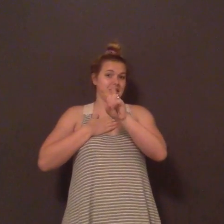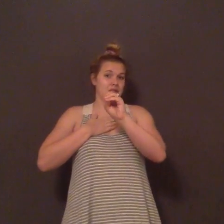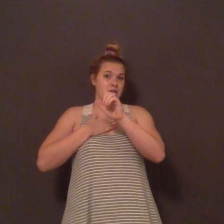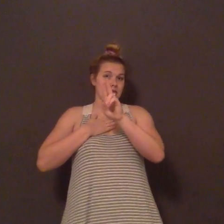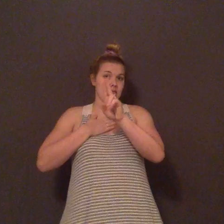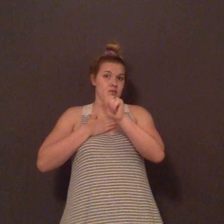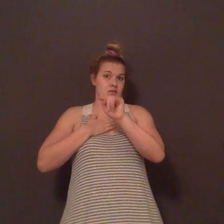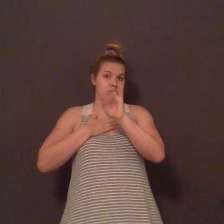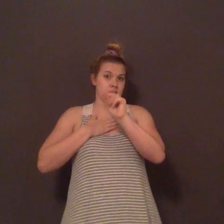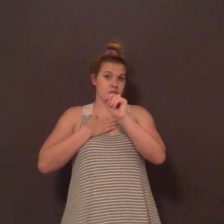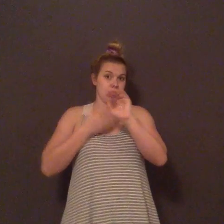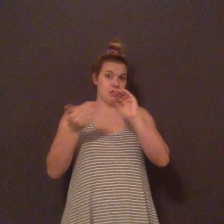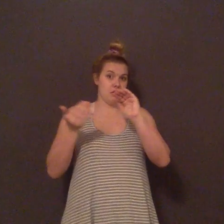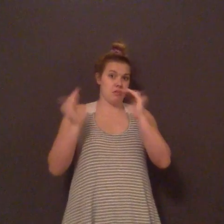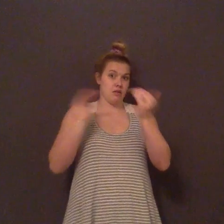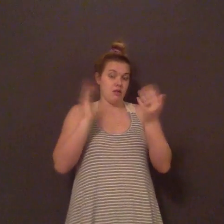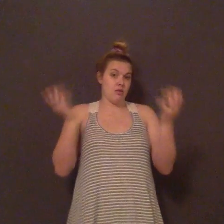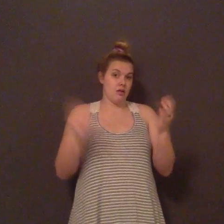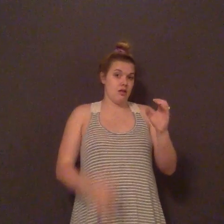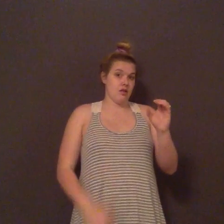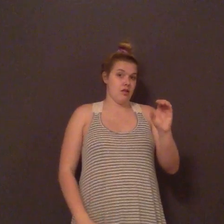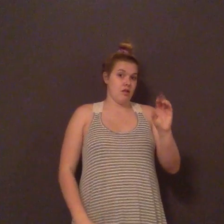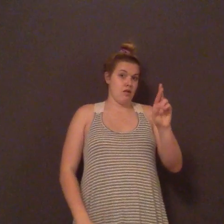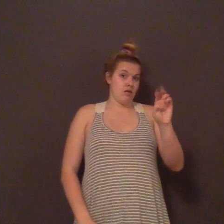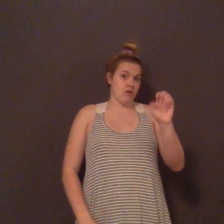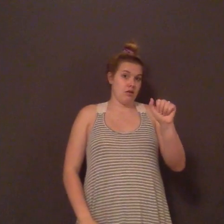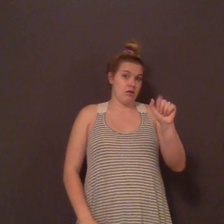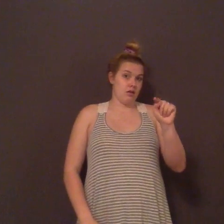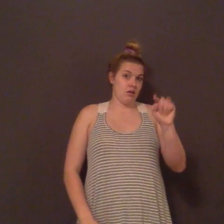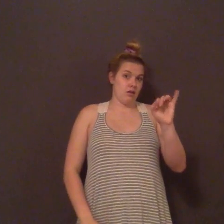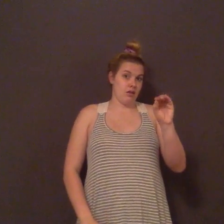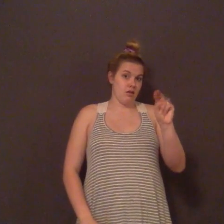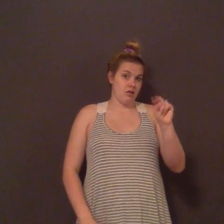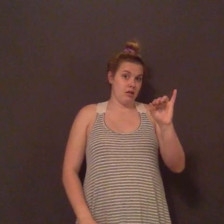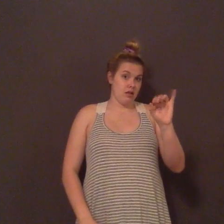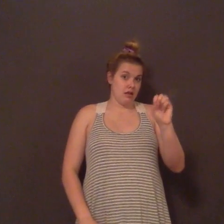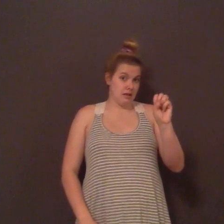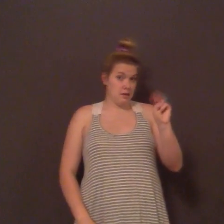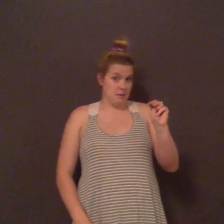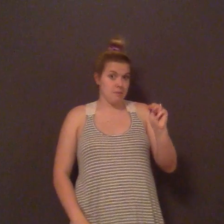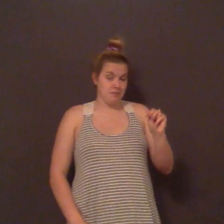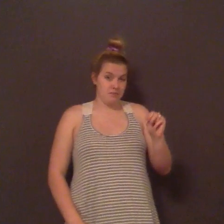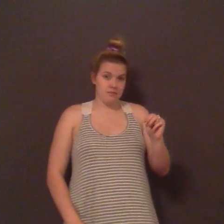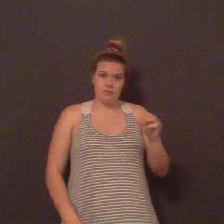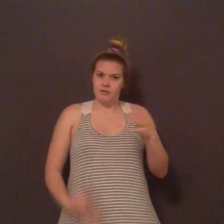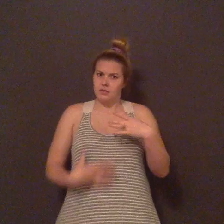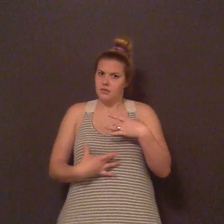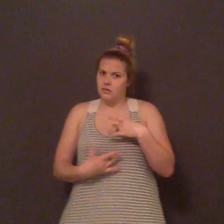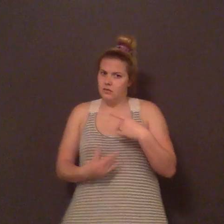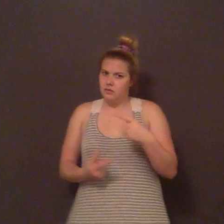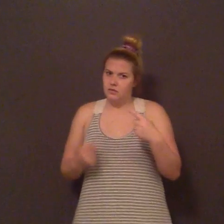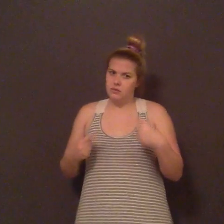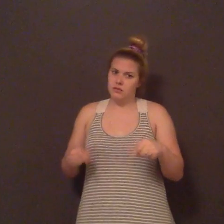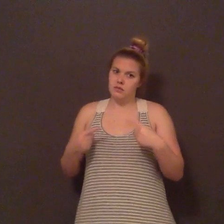versus creationism. Now, we have a slightly unusual situation this time, in that my debate opponent is the father of one